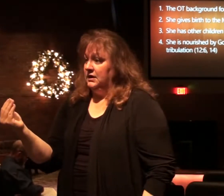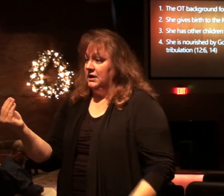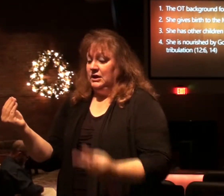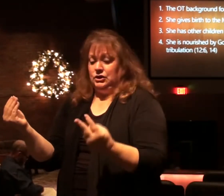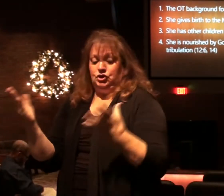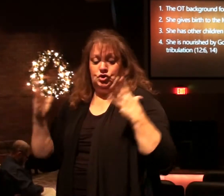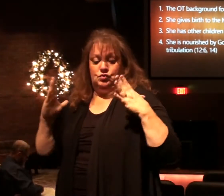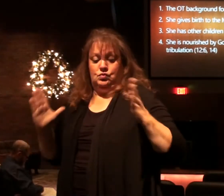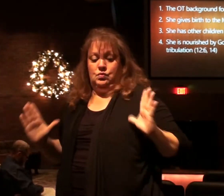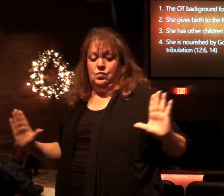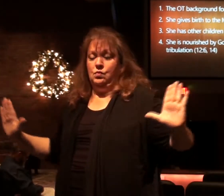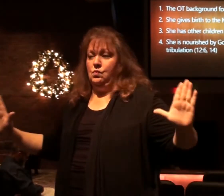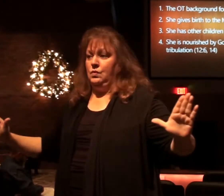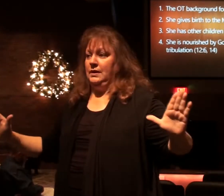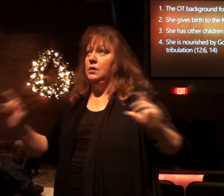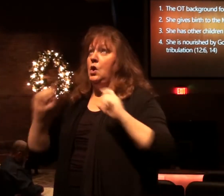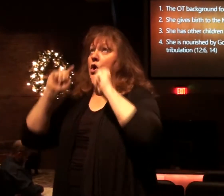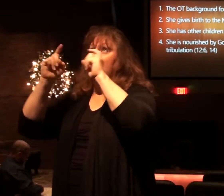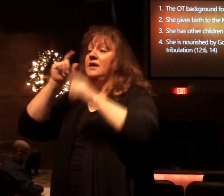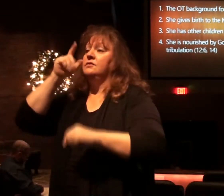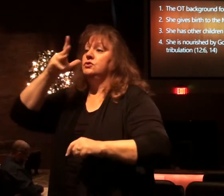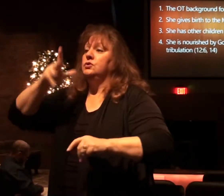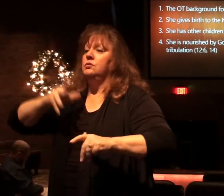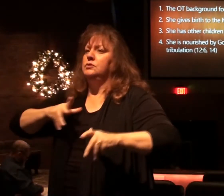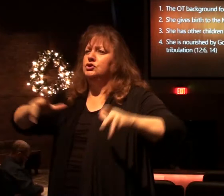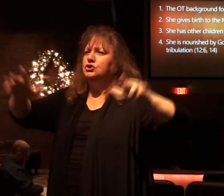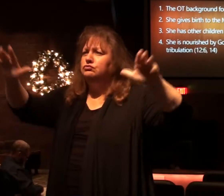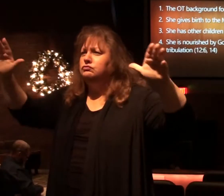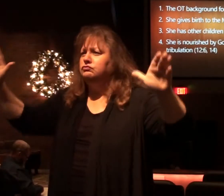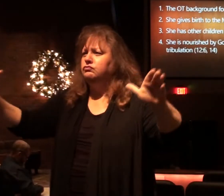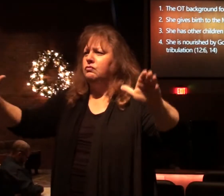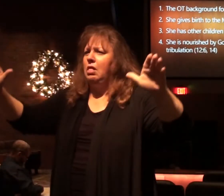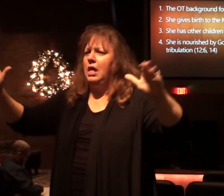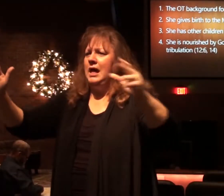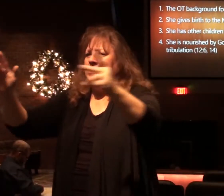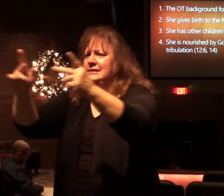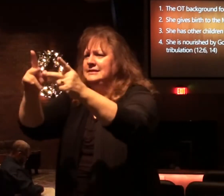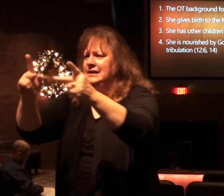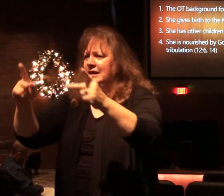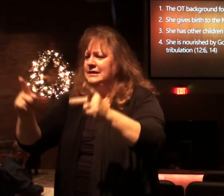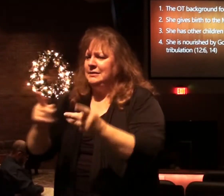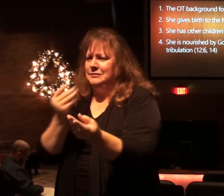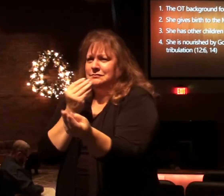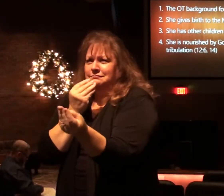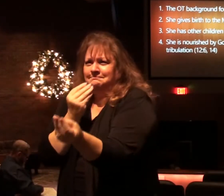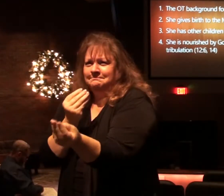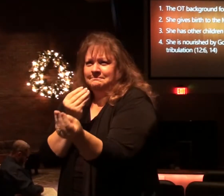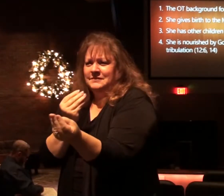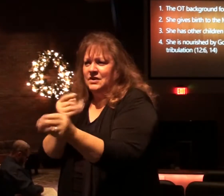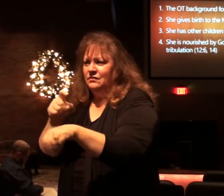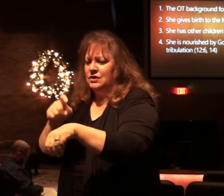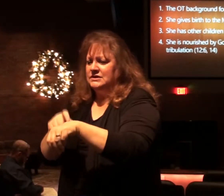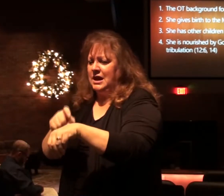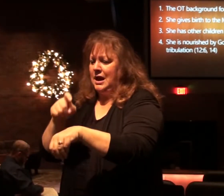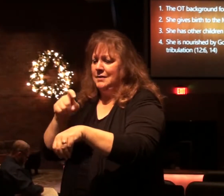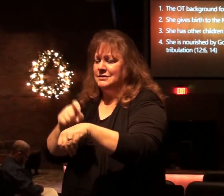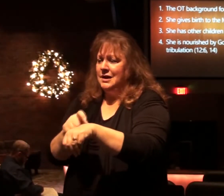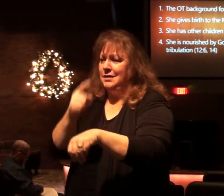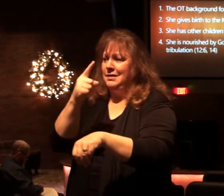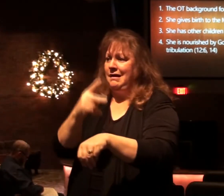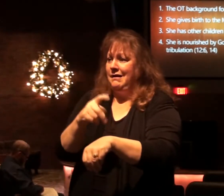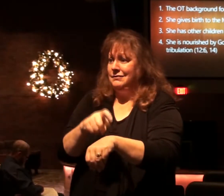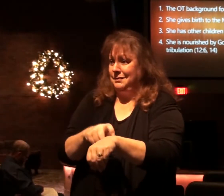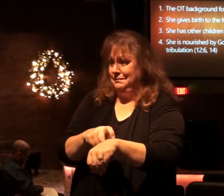of the great eagle were given to the woman so she could fly into the wilderness to her place where she was nourished for a times and a half